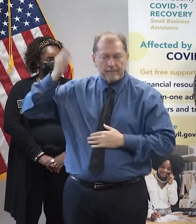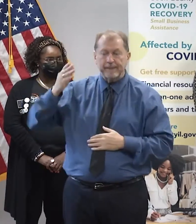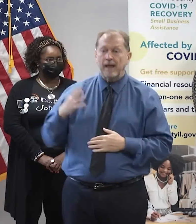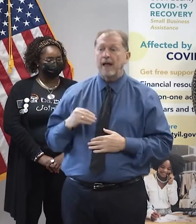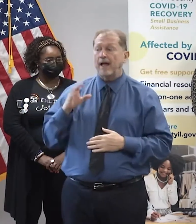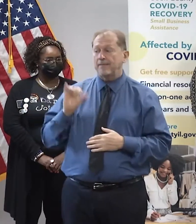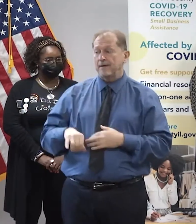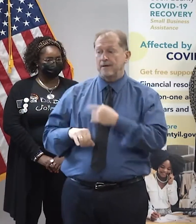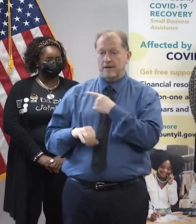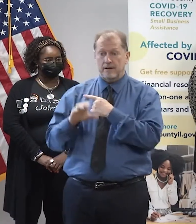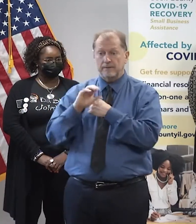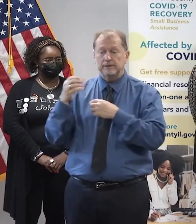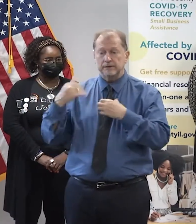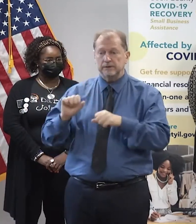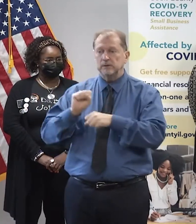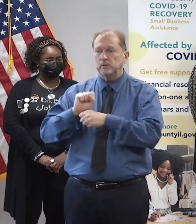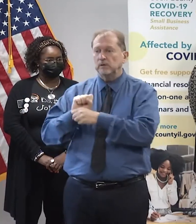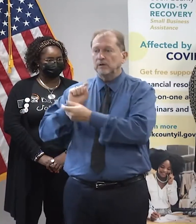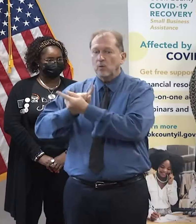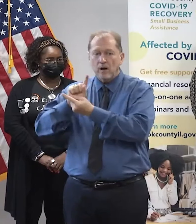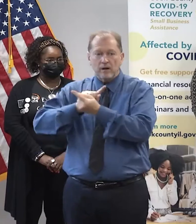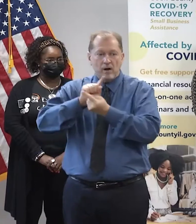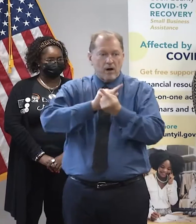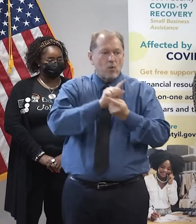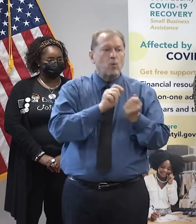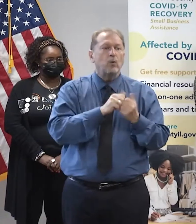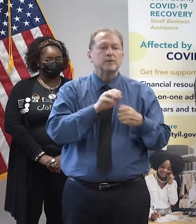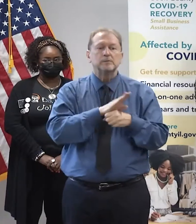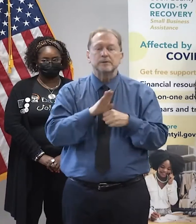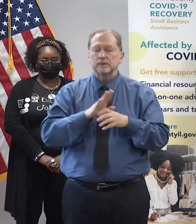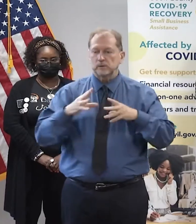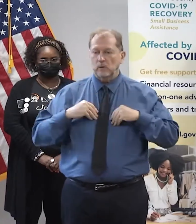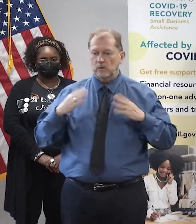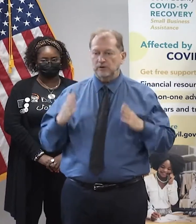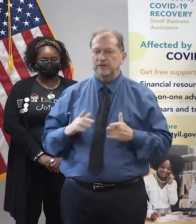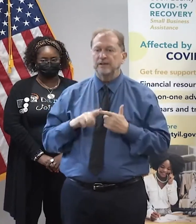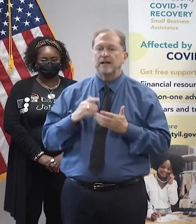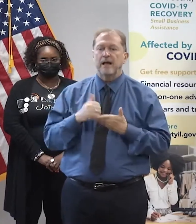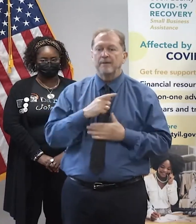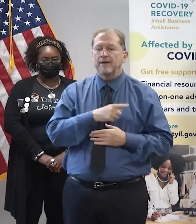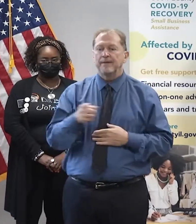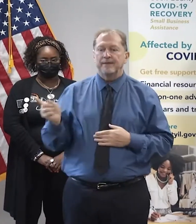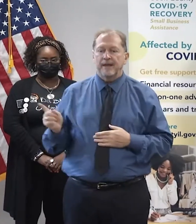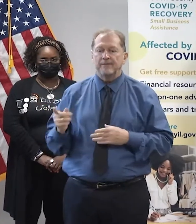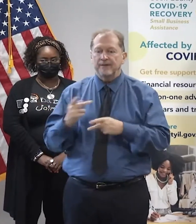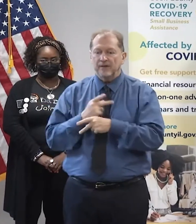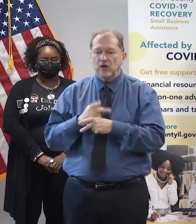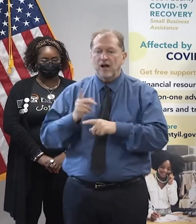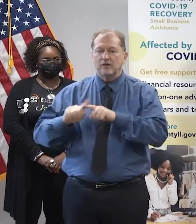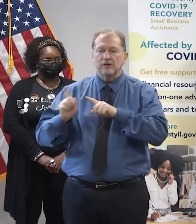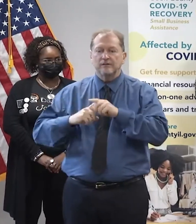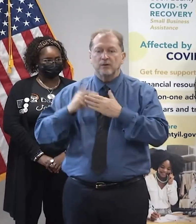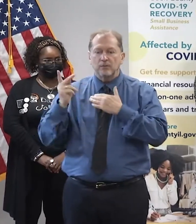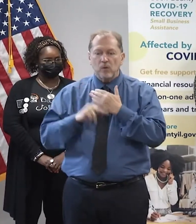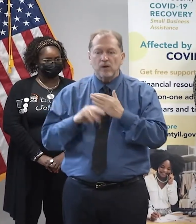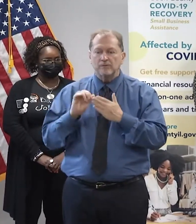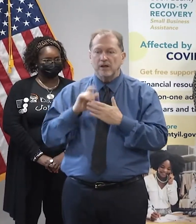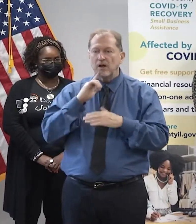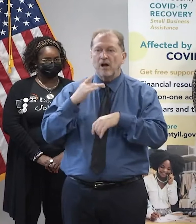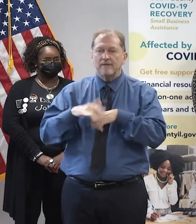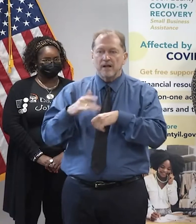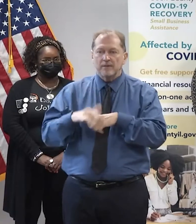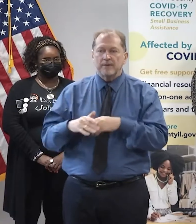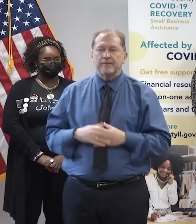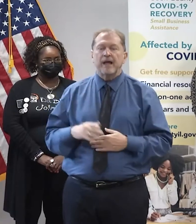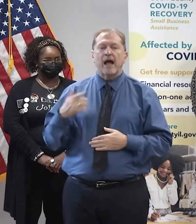sleeves and working one-on-one with business owners and helping them to navigate the variety of relief programs that are still available. Our